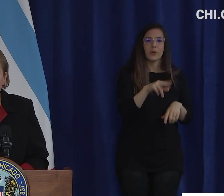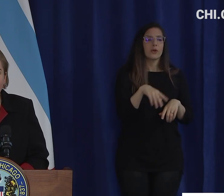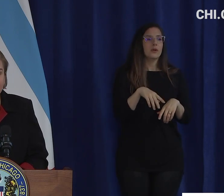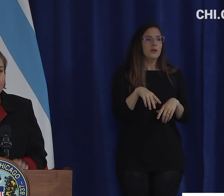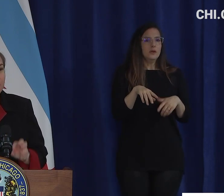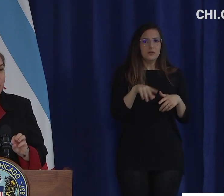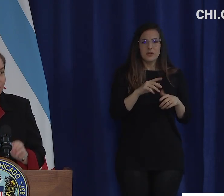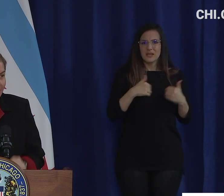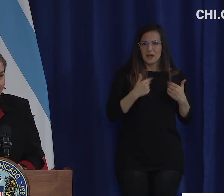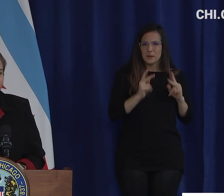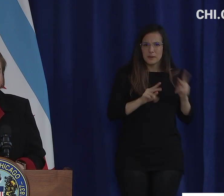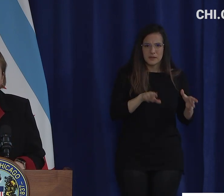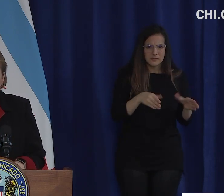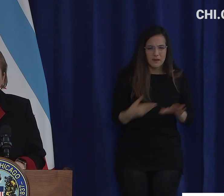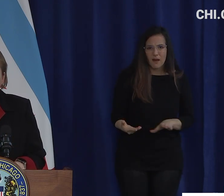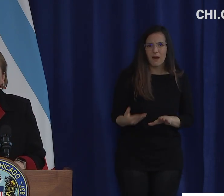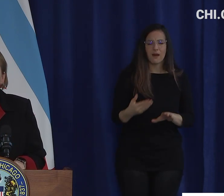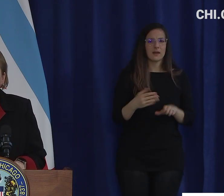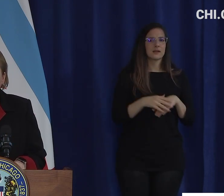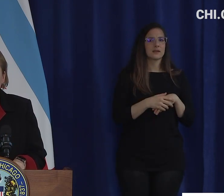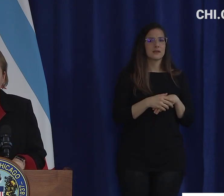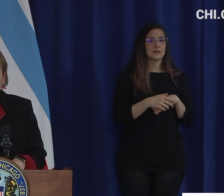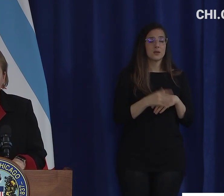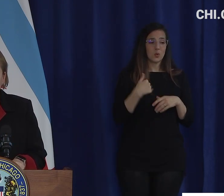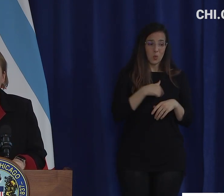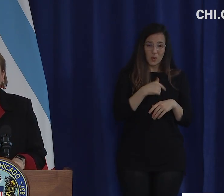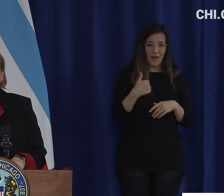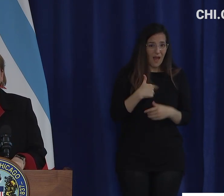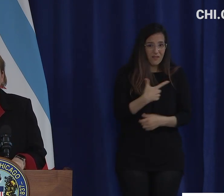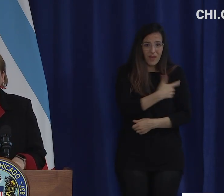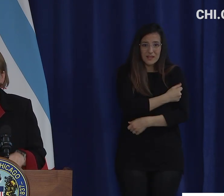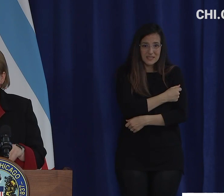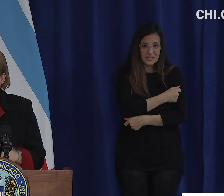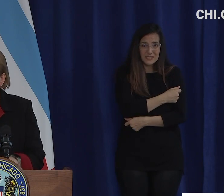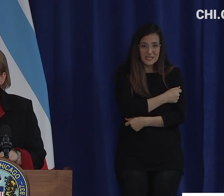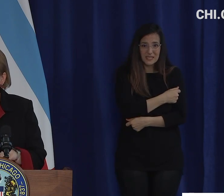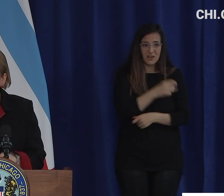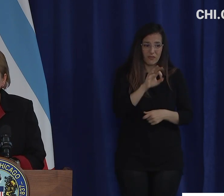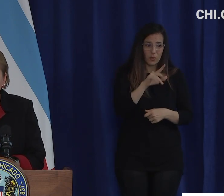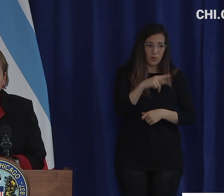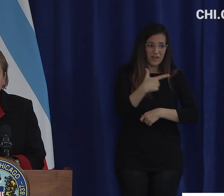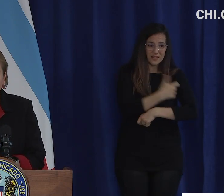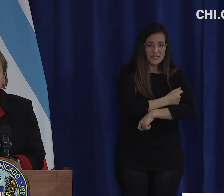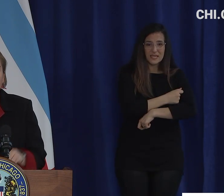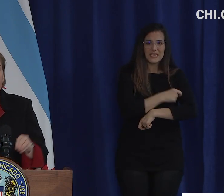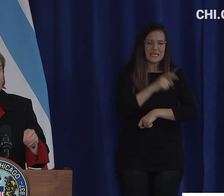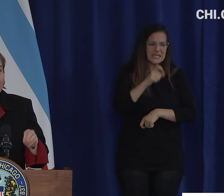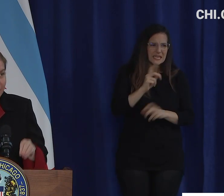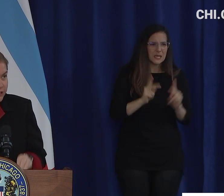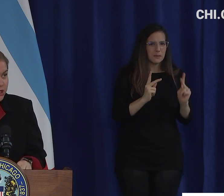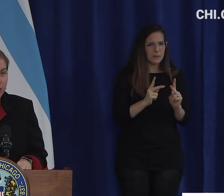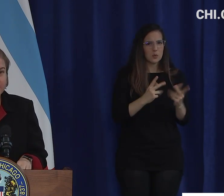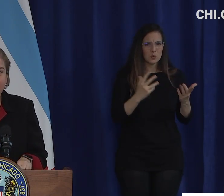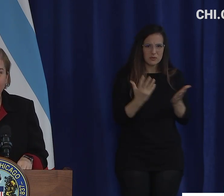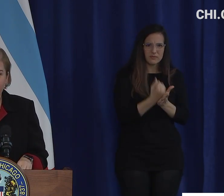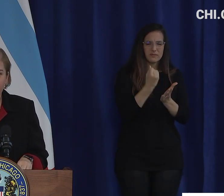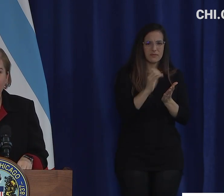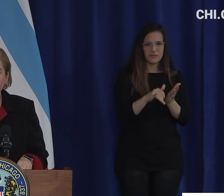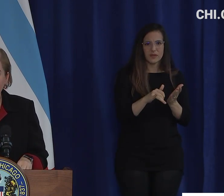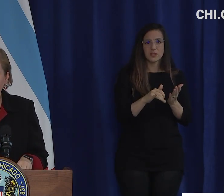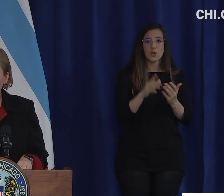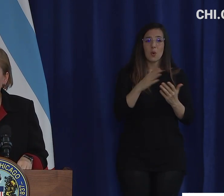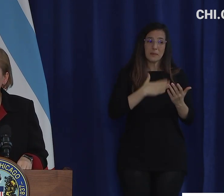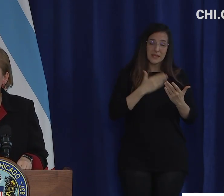from influenza. We have a vaccine and we need people to get it. So please reach to your provider. They are starting to get